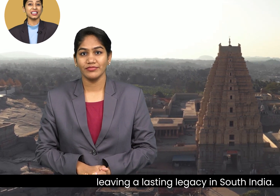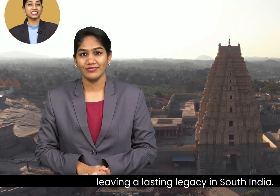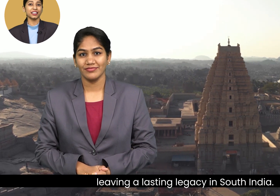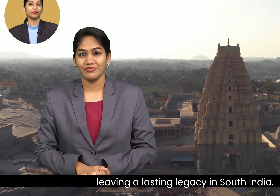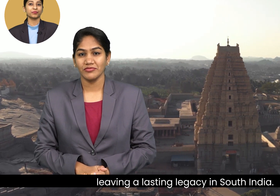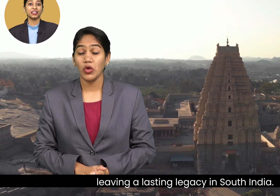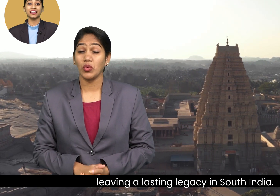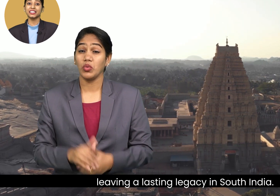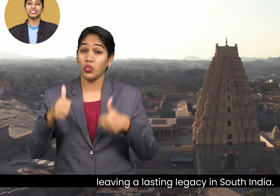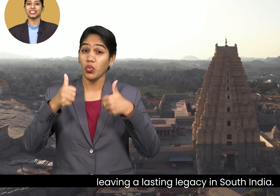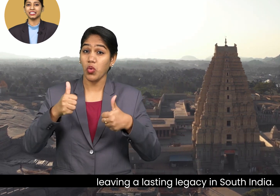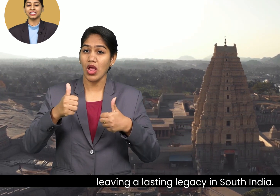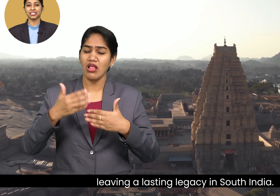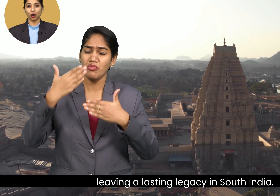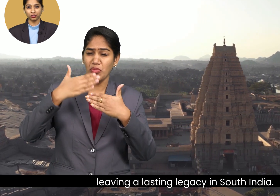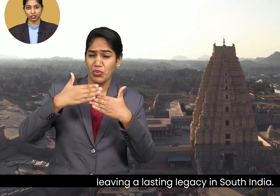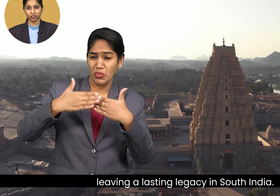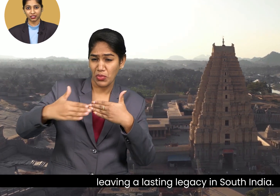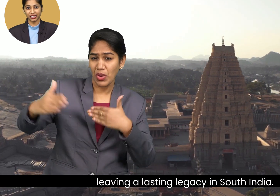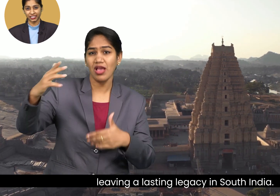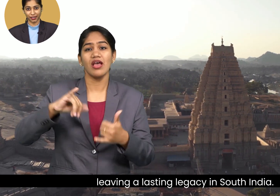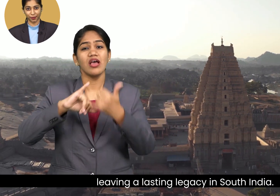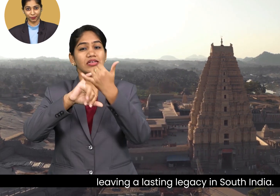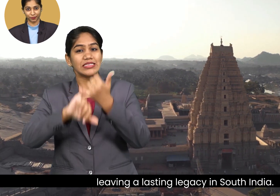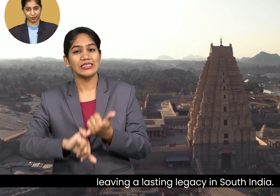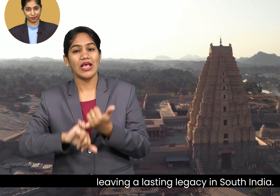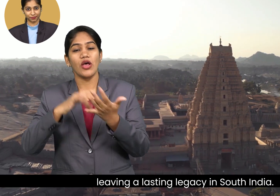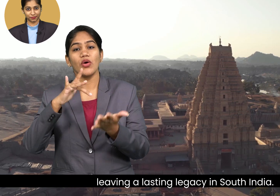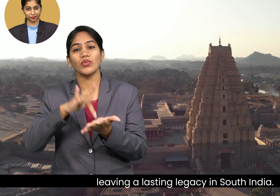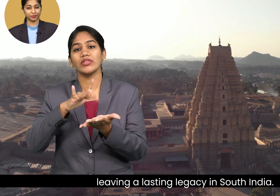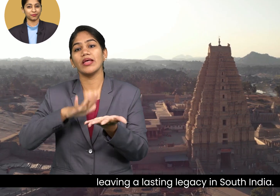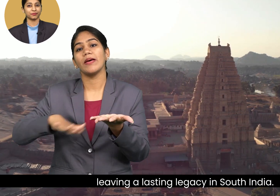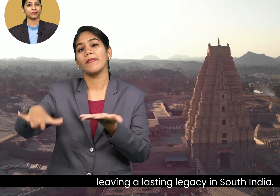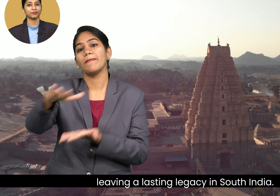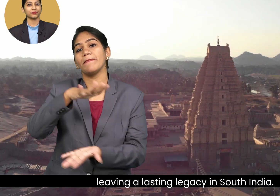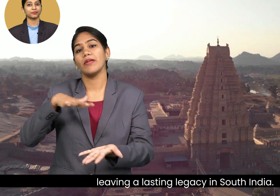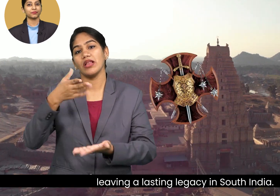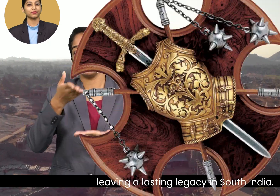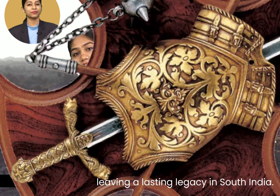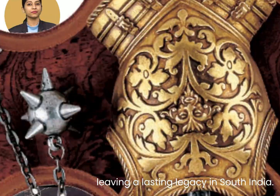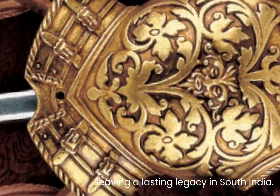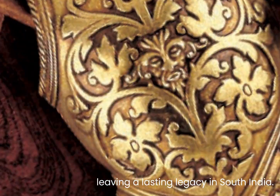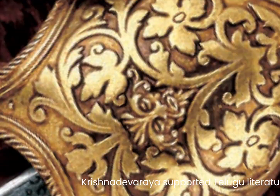leaving lasting legacy in South India.